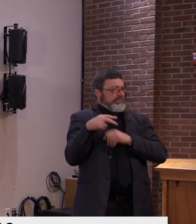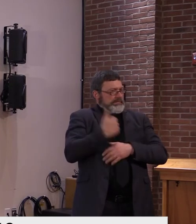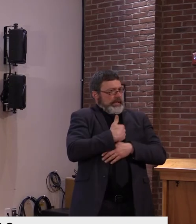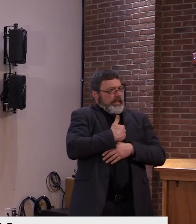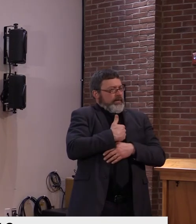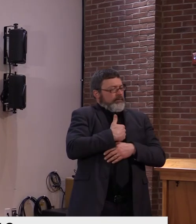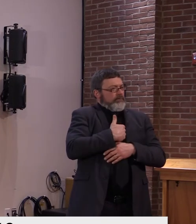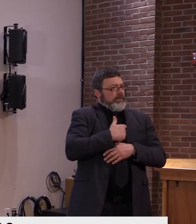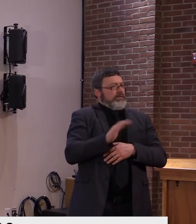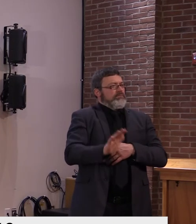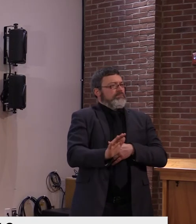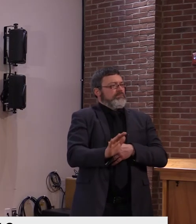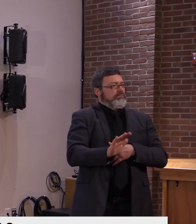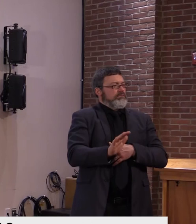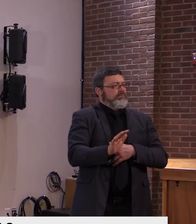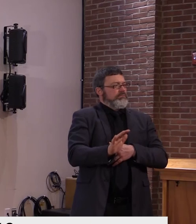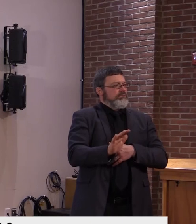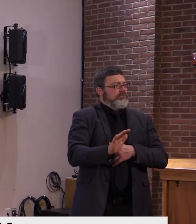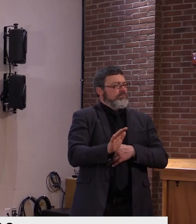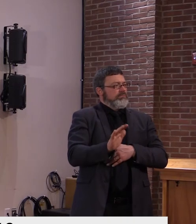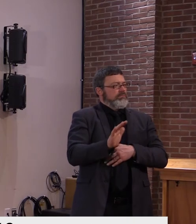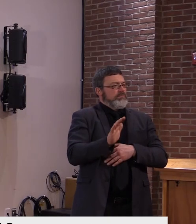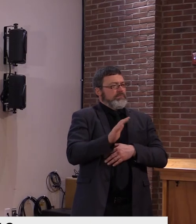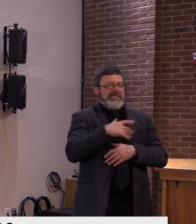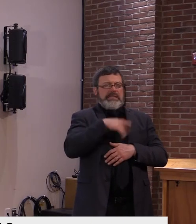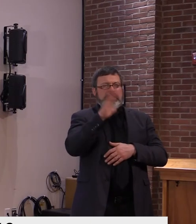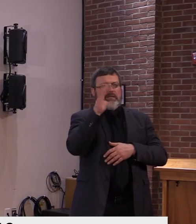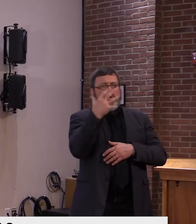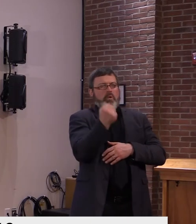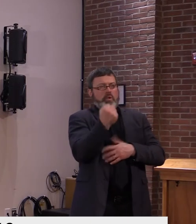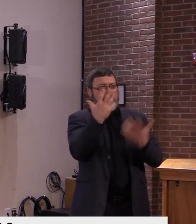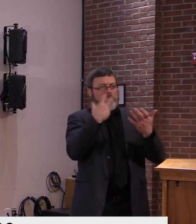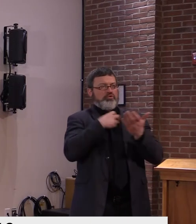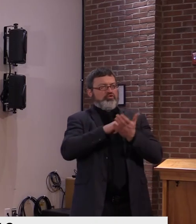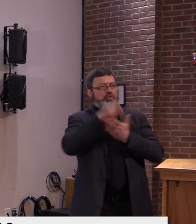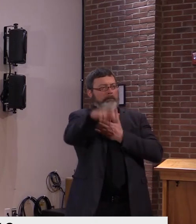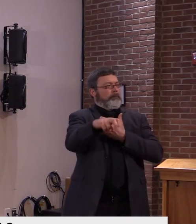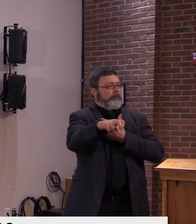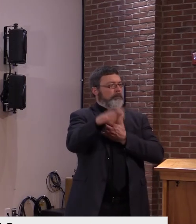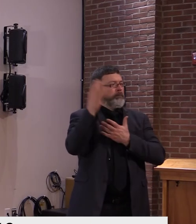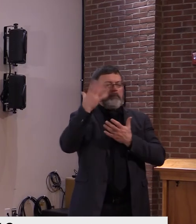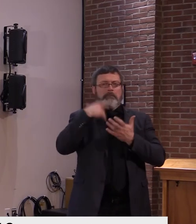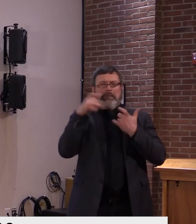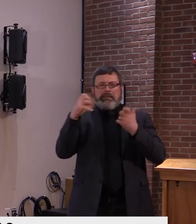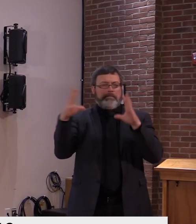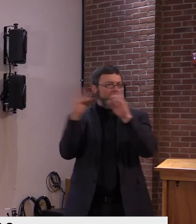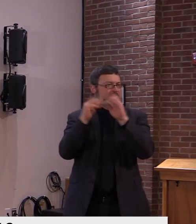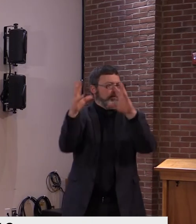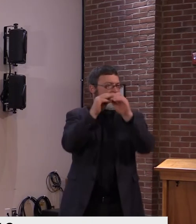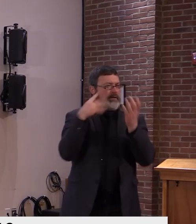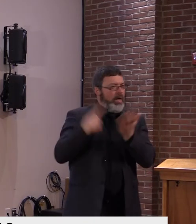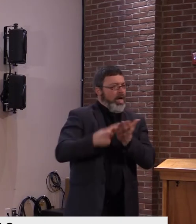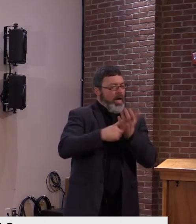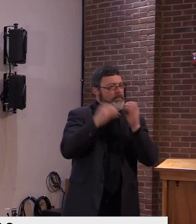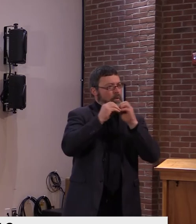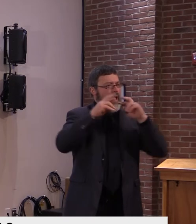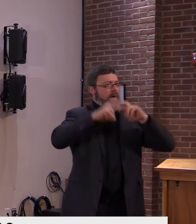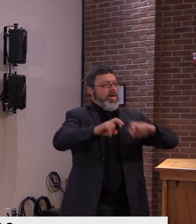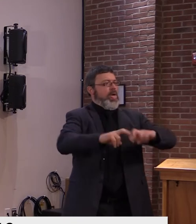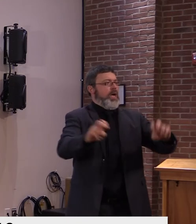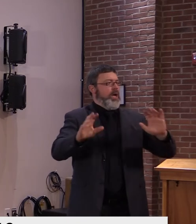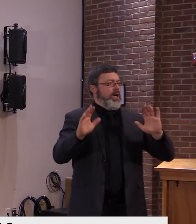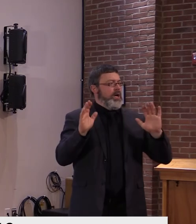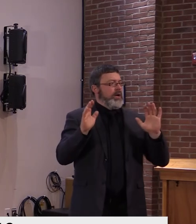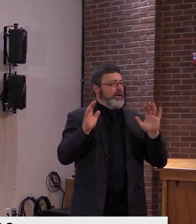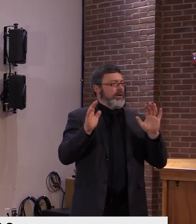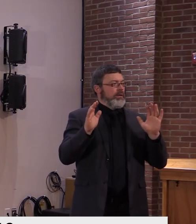using the evidence that's out there and coming to informed decision making. So I don't want people to think I've sort of said, send it